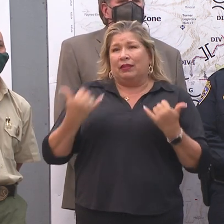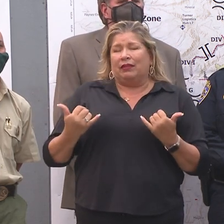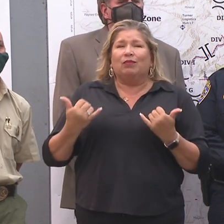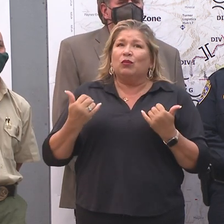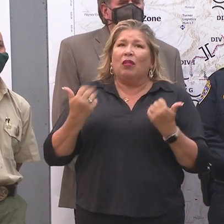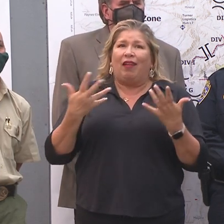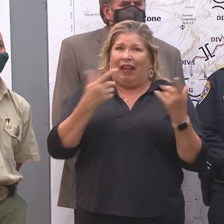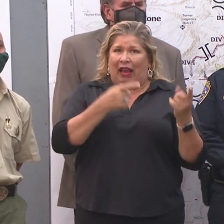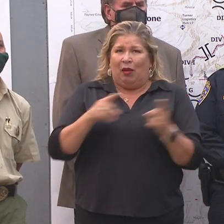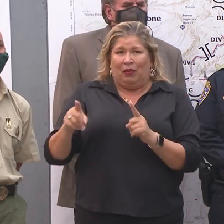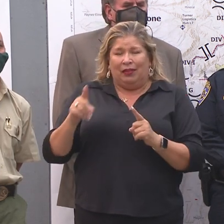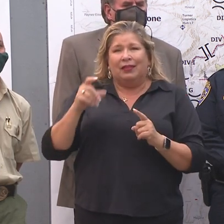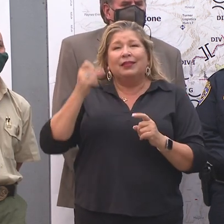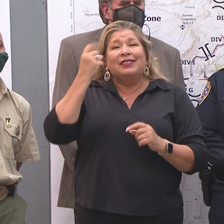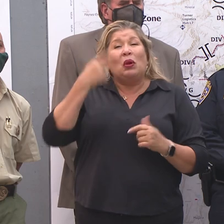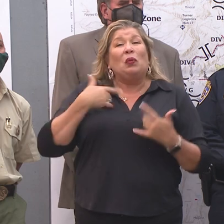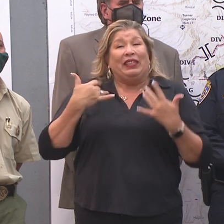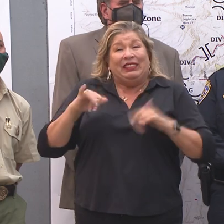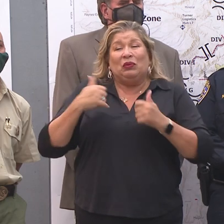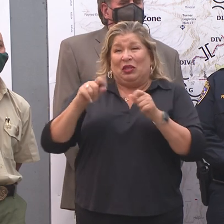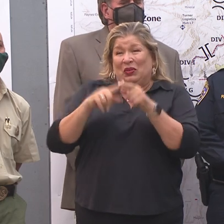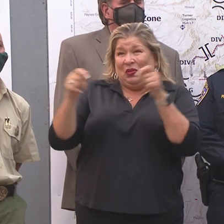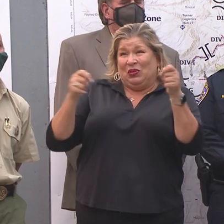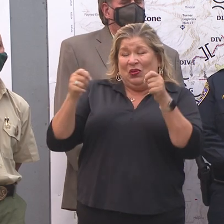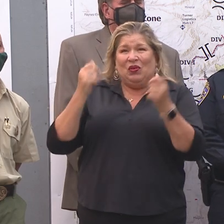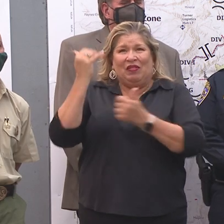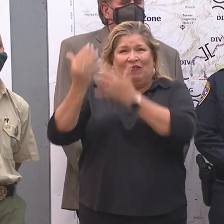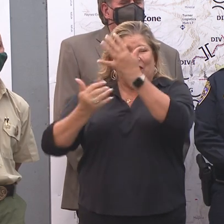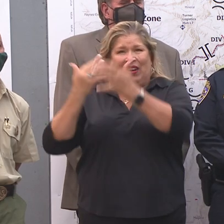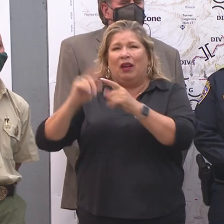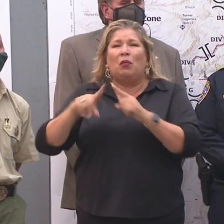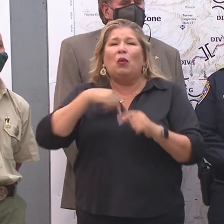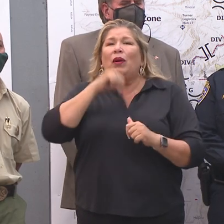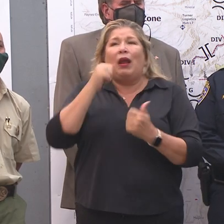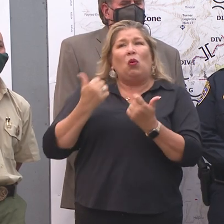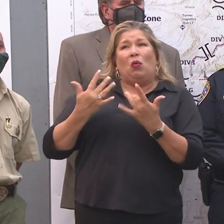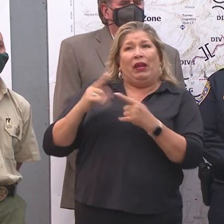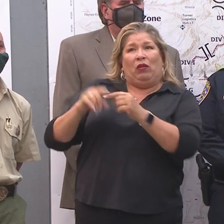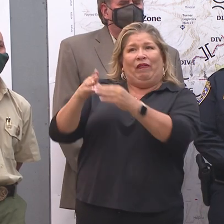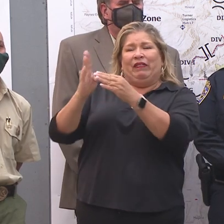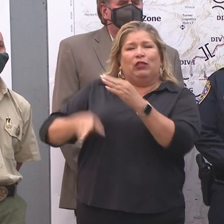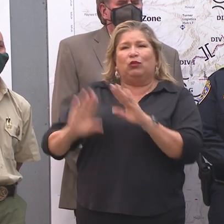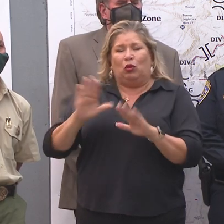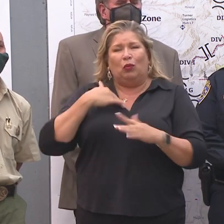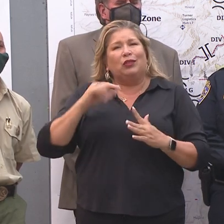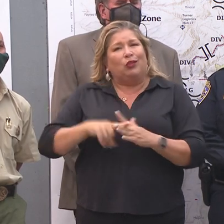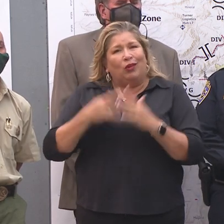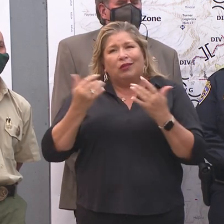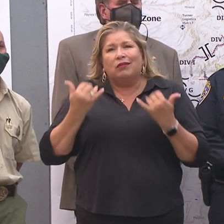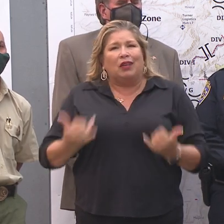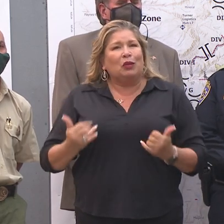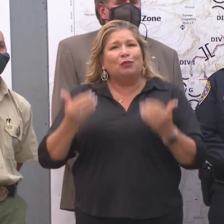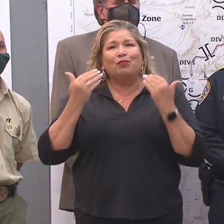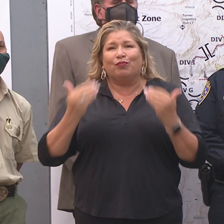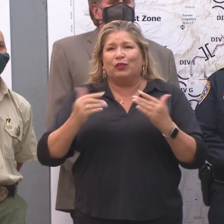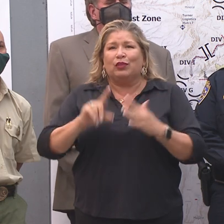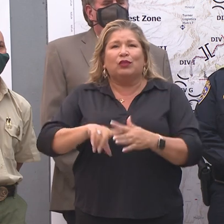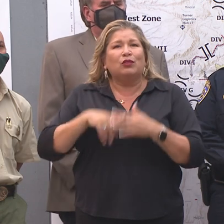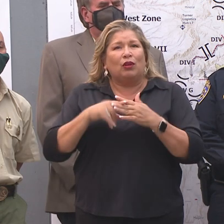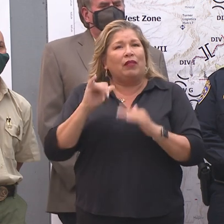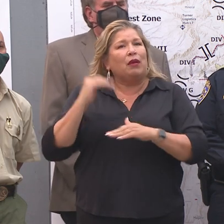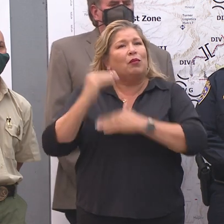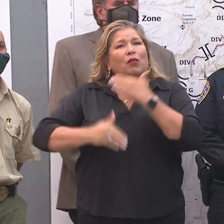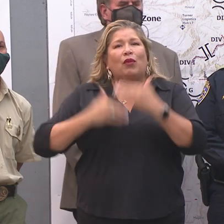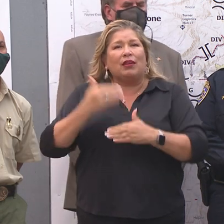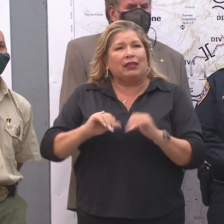while the fire is still being fought. We are not really waiting. We are working to actively begin the process